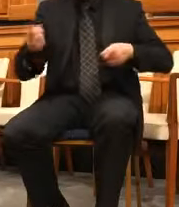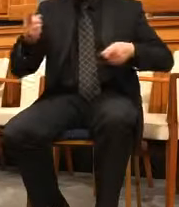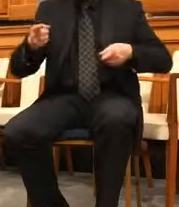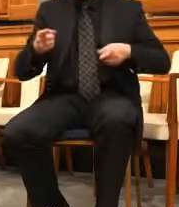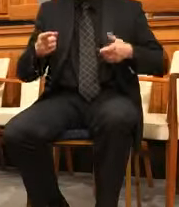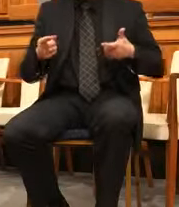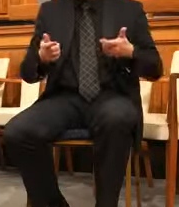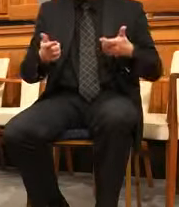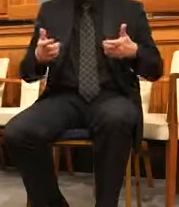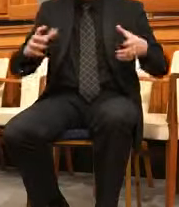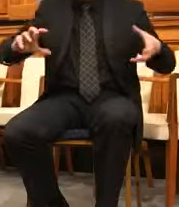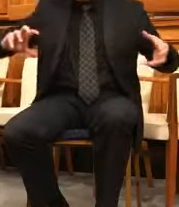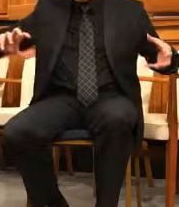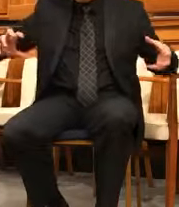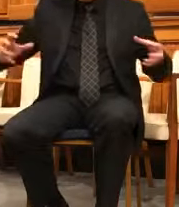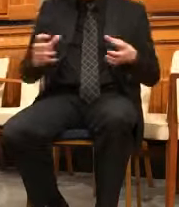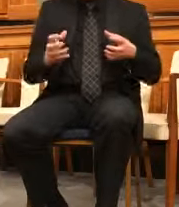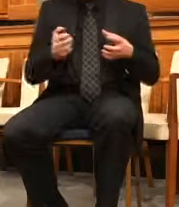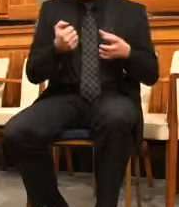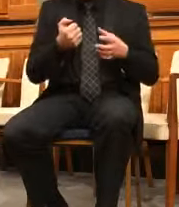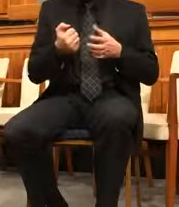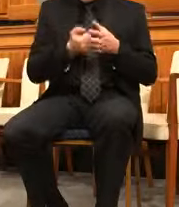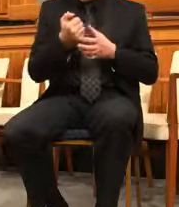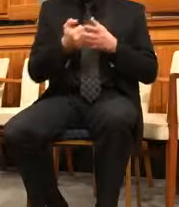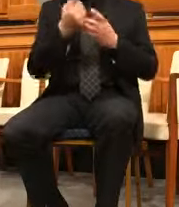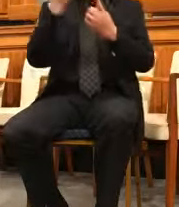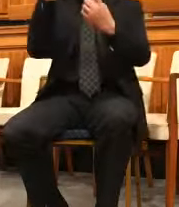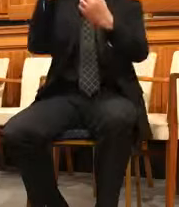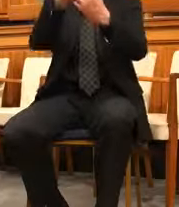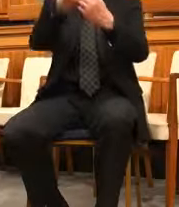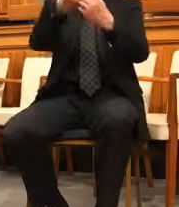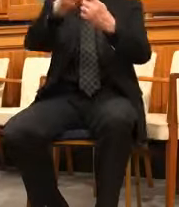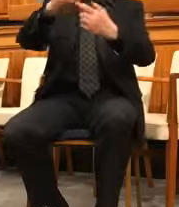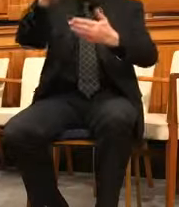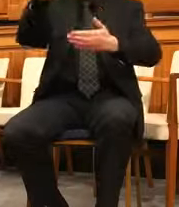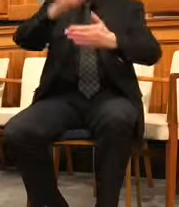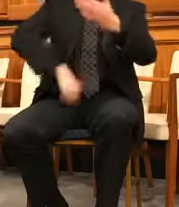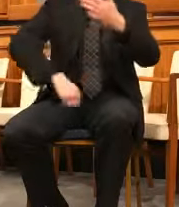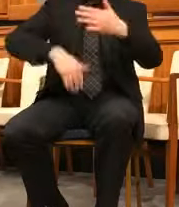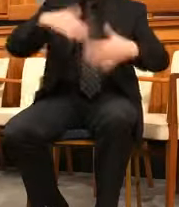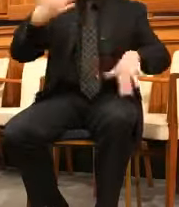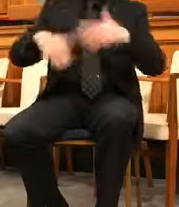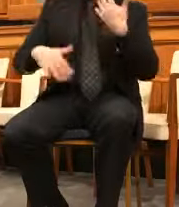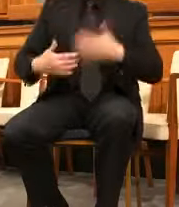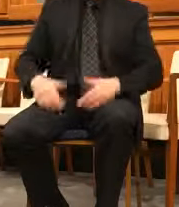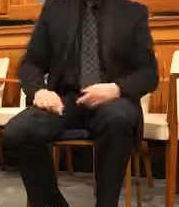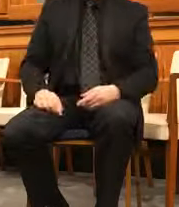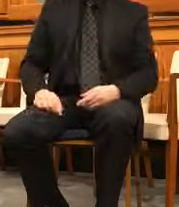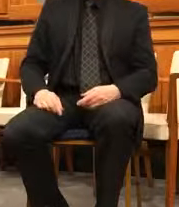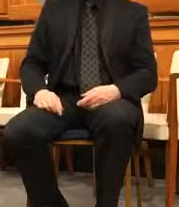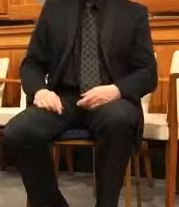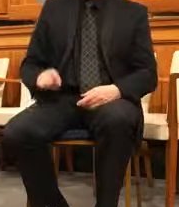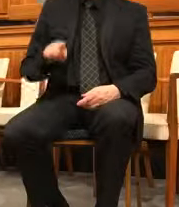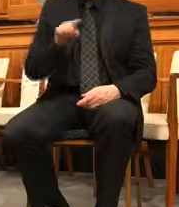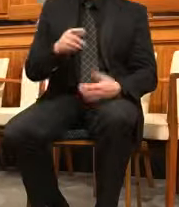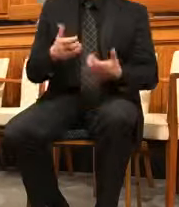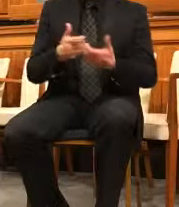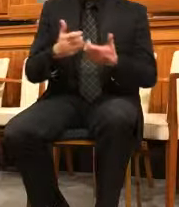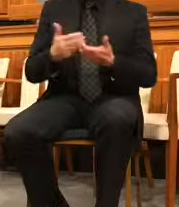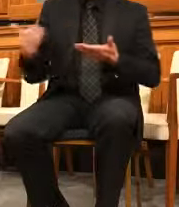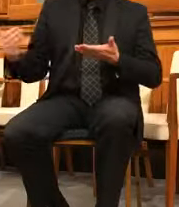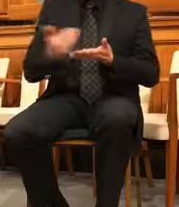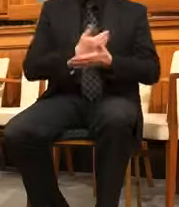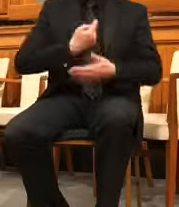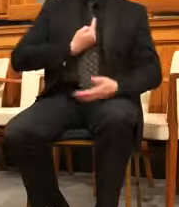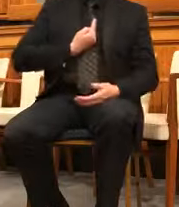And in doing that, he purchased salvation for us. You must understand that. That's what you